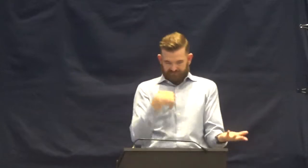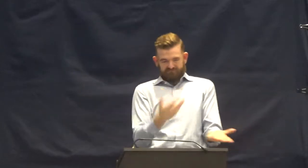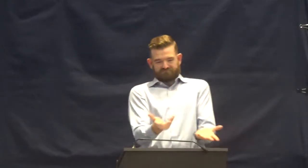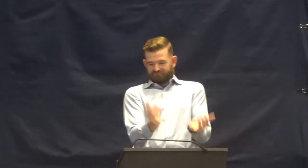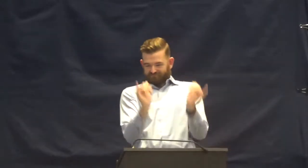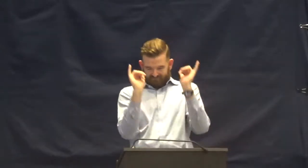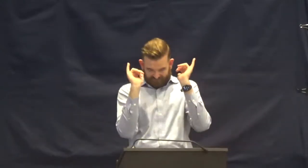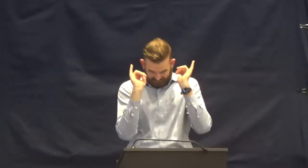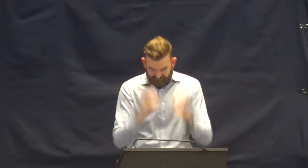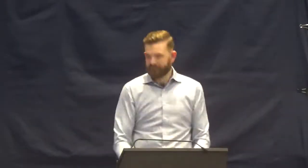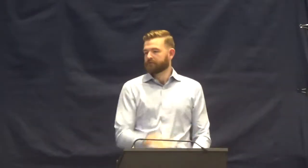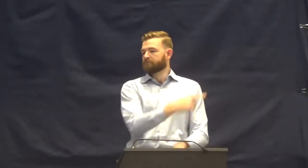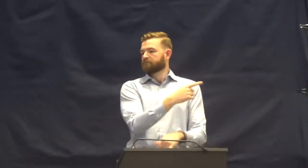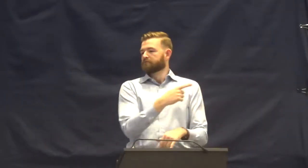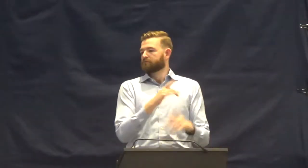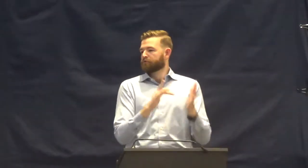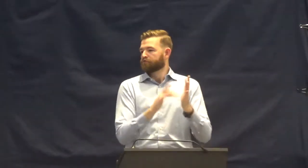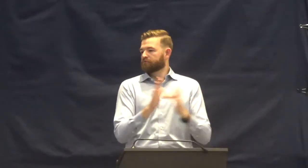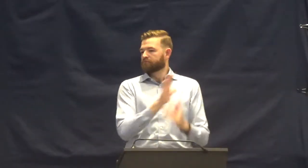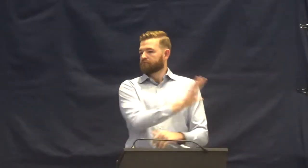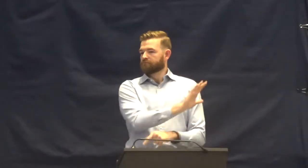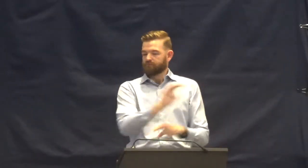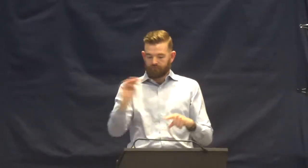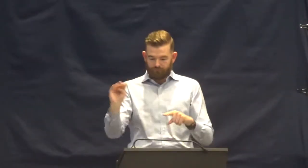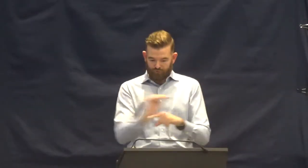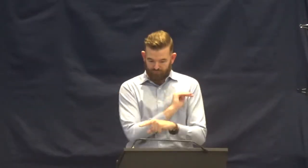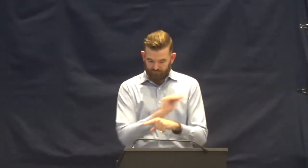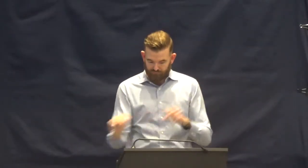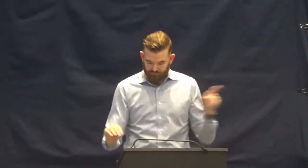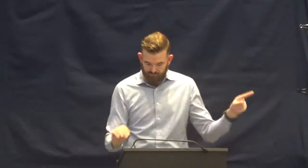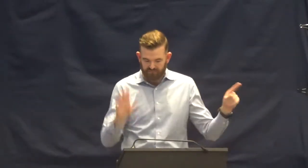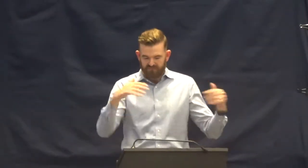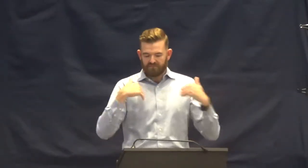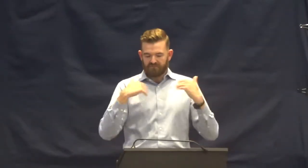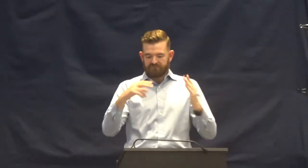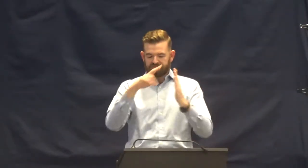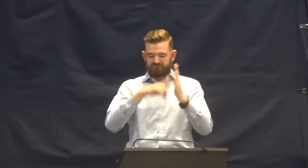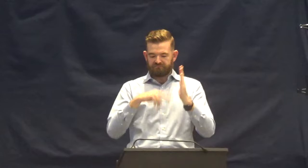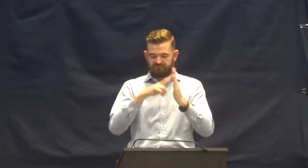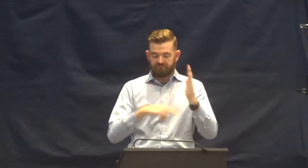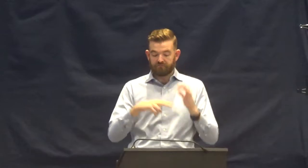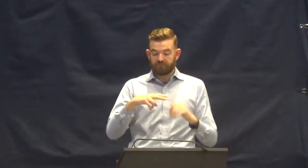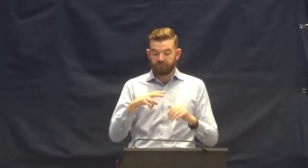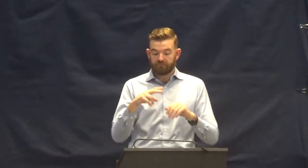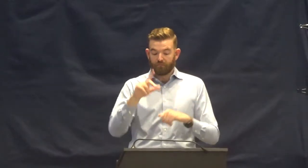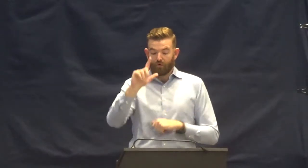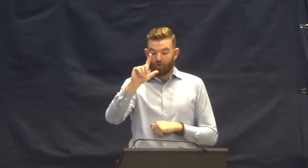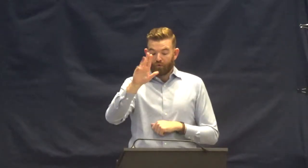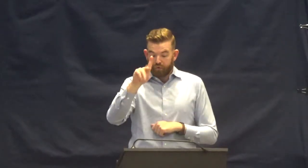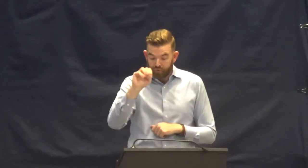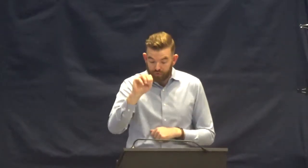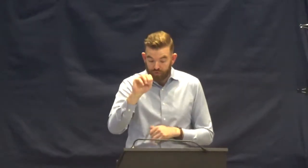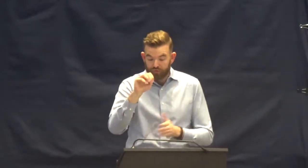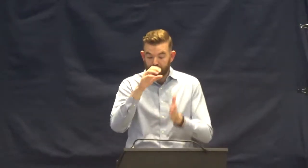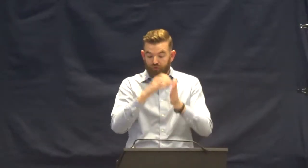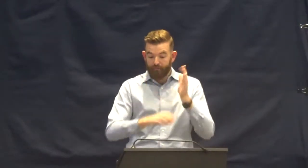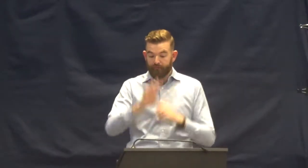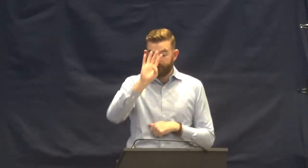wealthy, but they are in total alignment with the stories of Jesus and Jesus' mission. From Luke